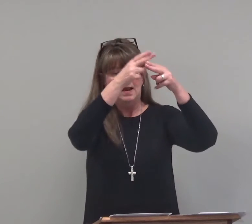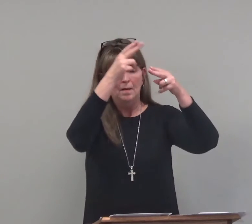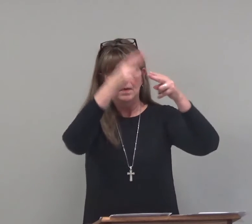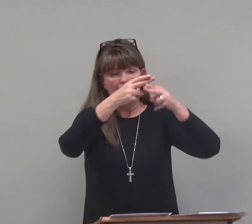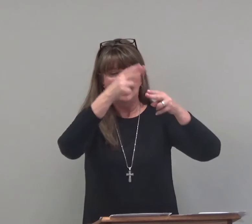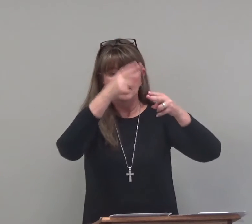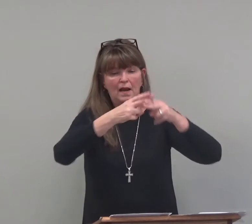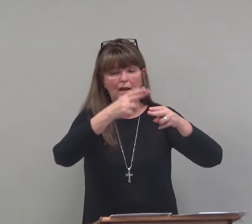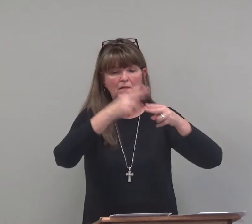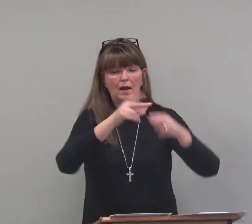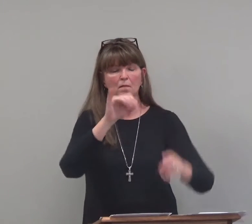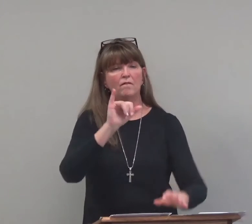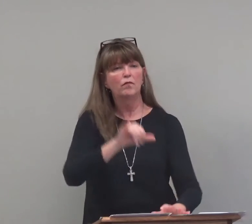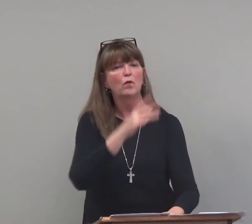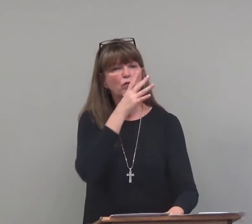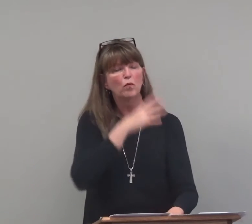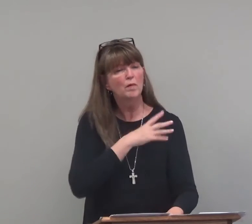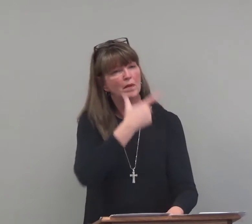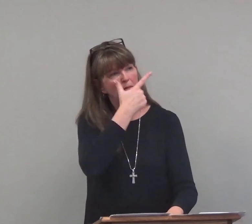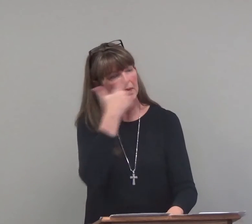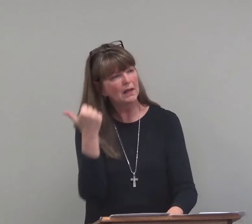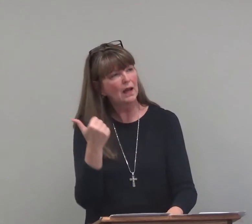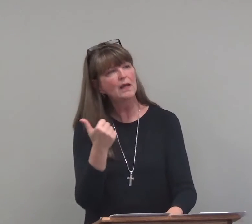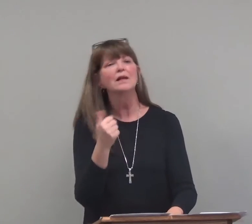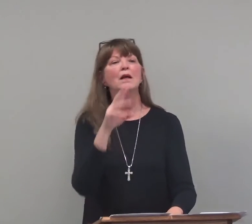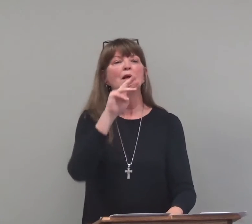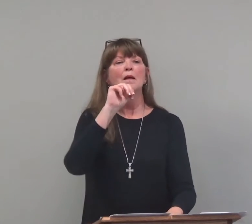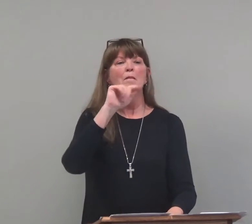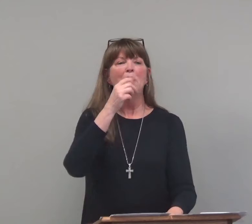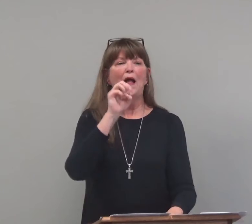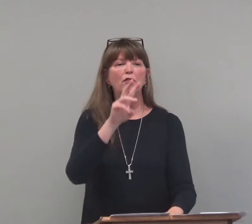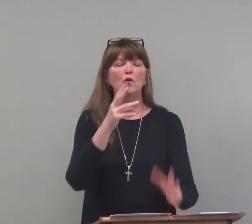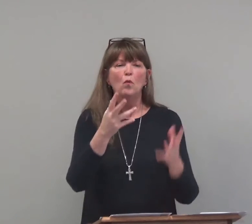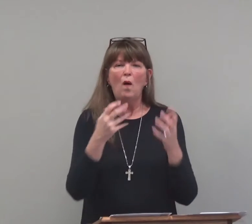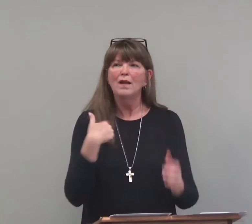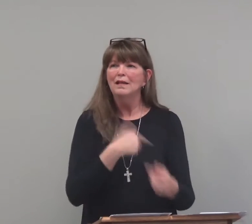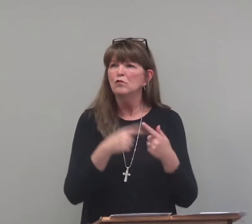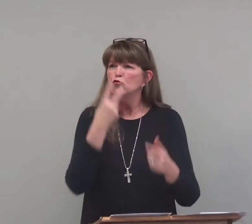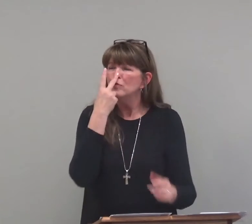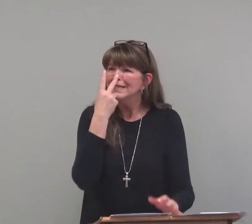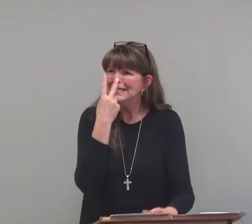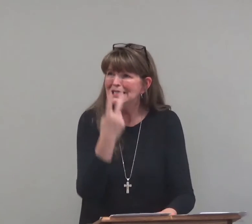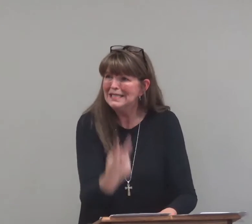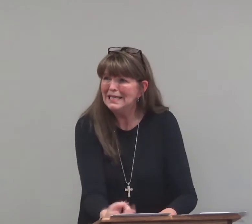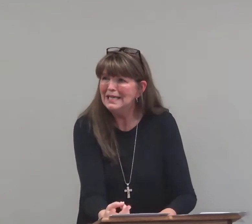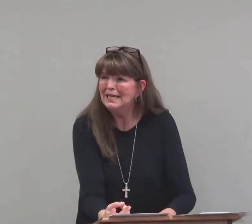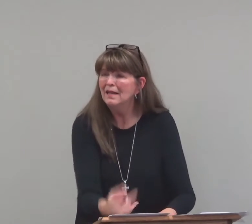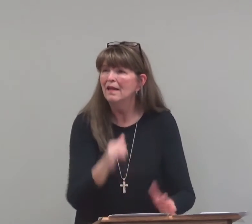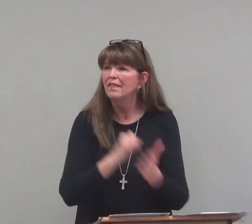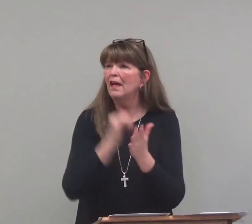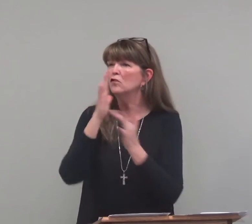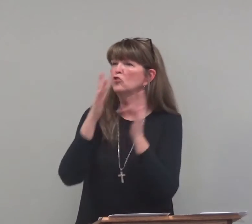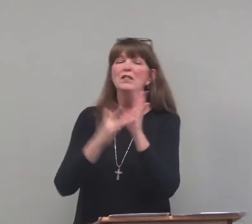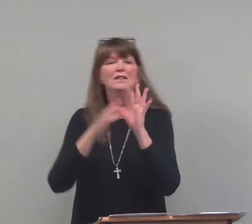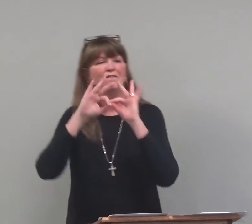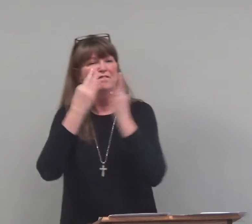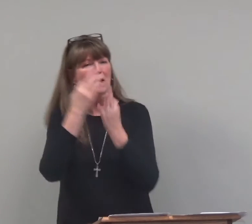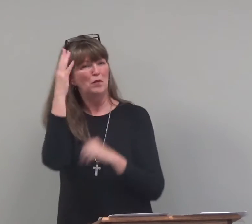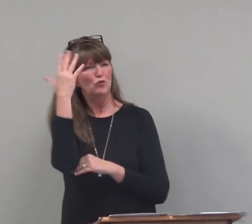stuff. Matthew wanted us to know about those women, because Matthew wanted us to see